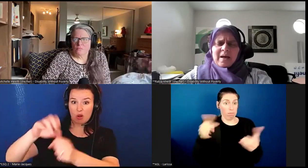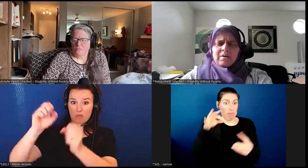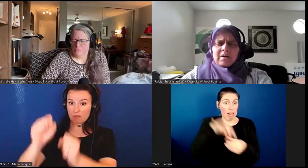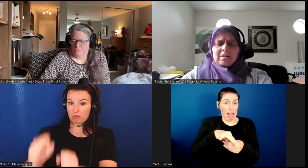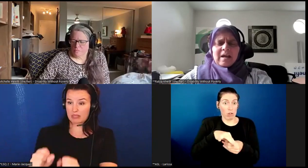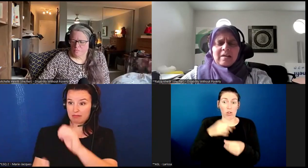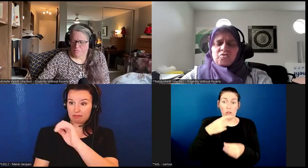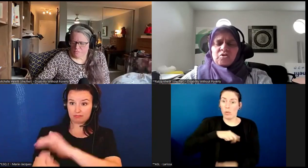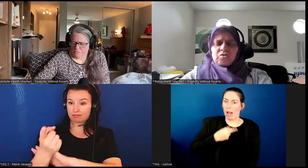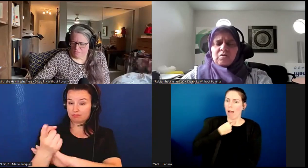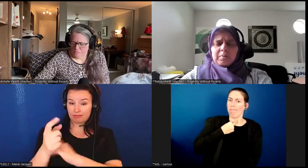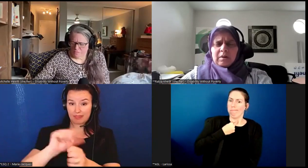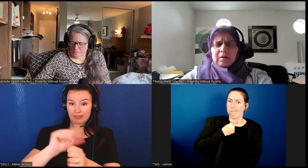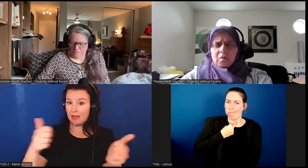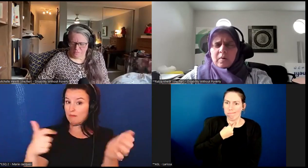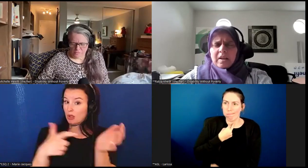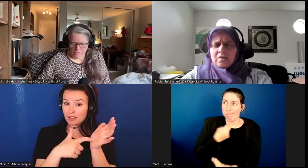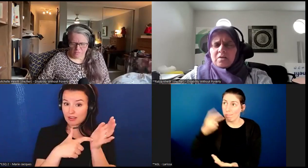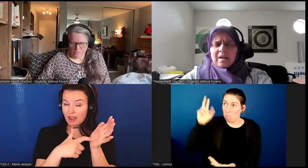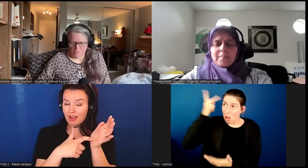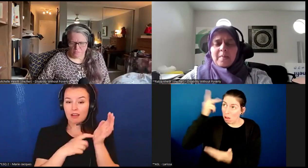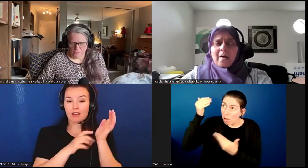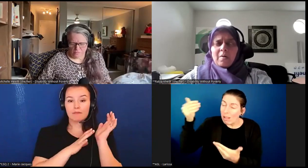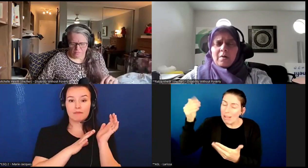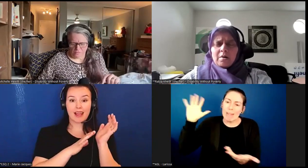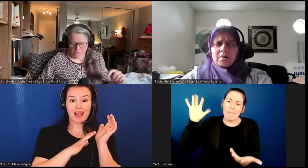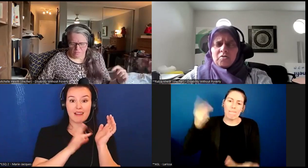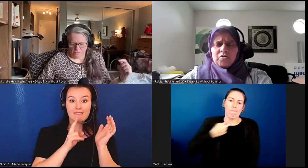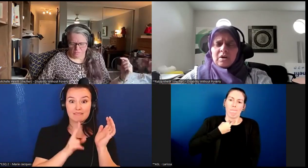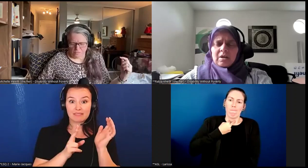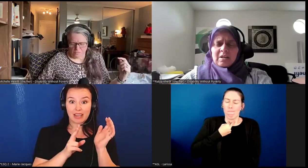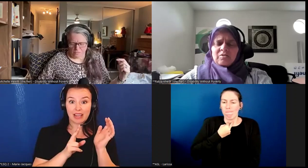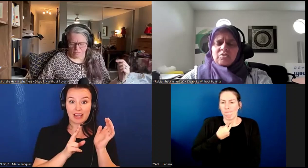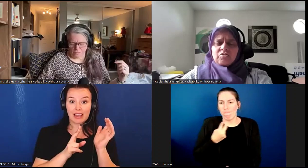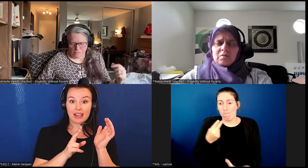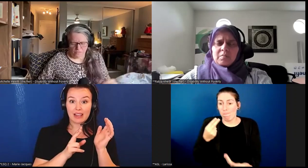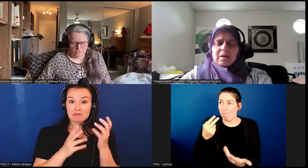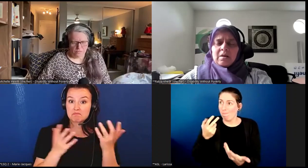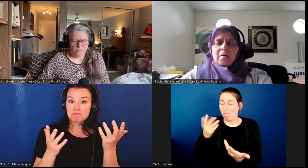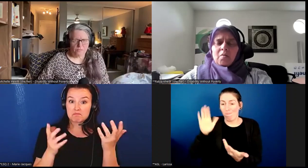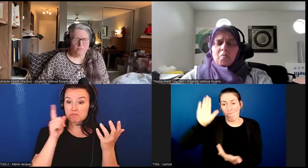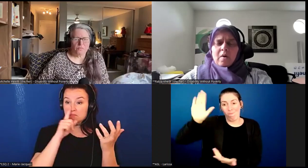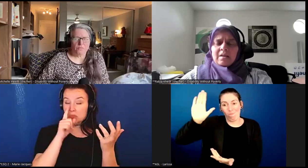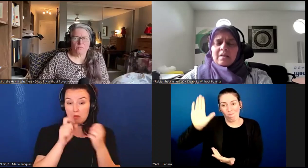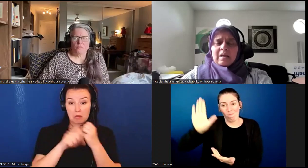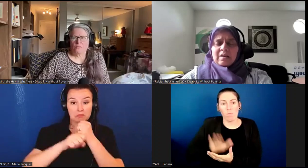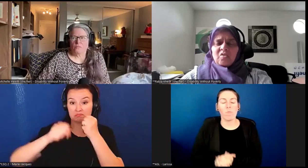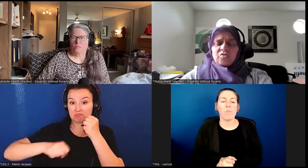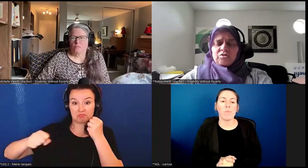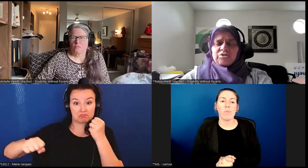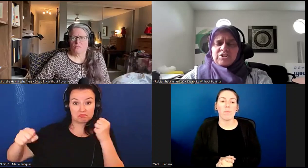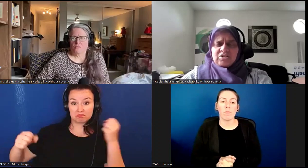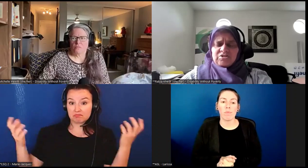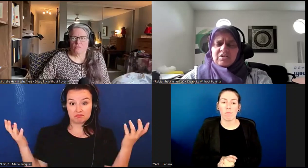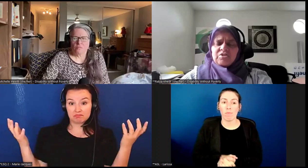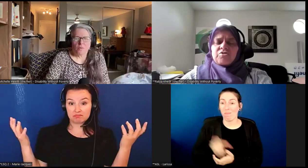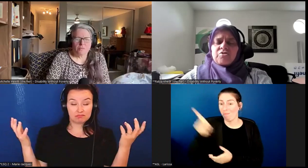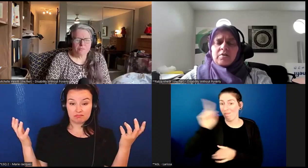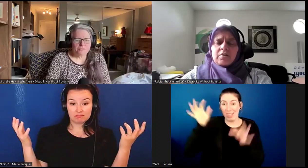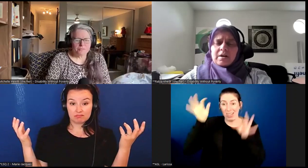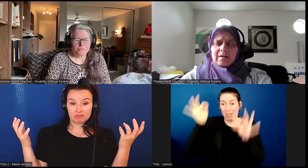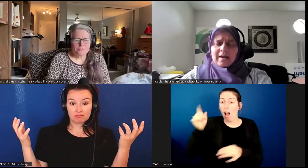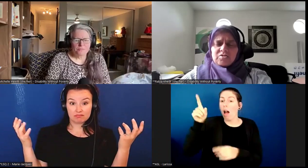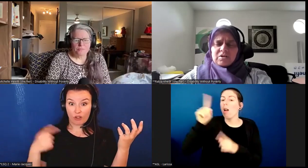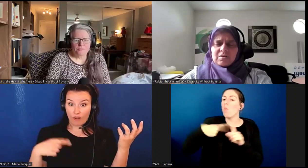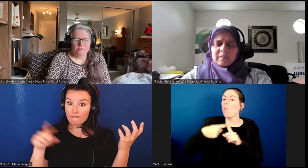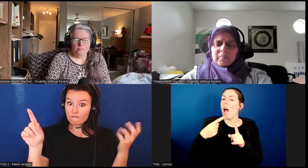say about it. That's just the political wind and powers that determine when it is strategic to